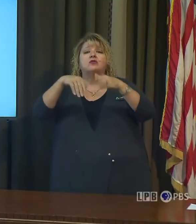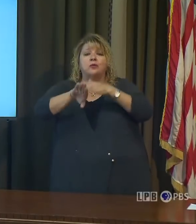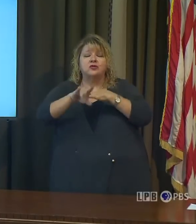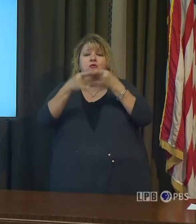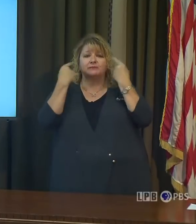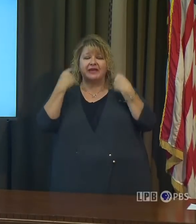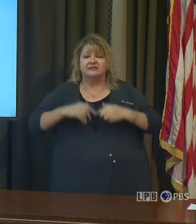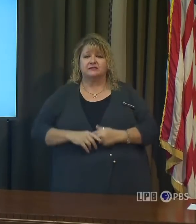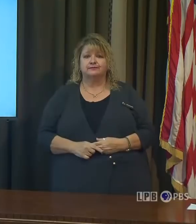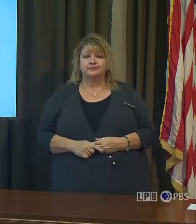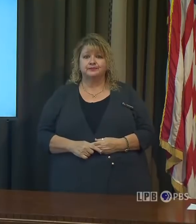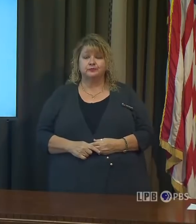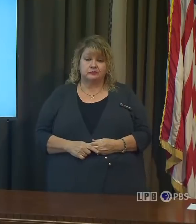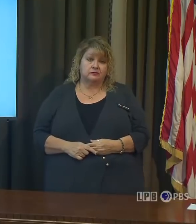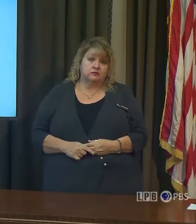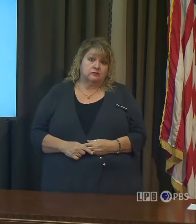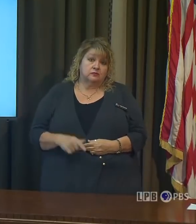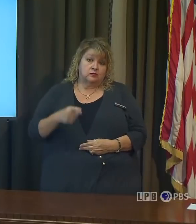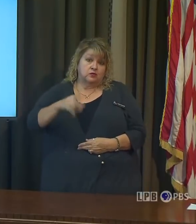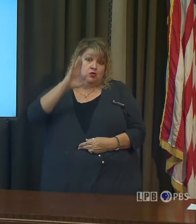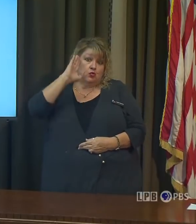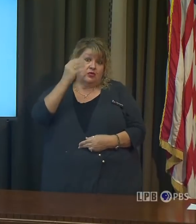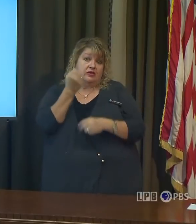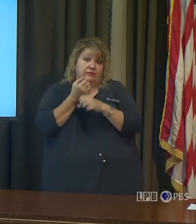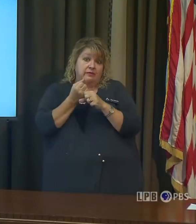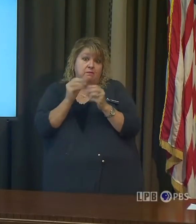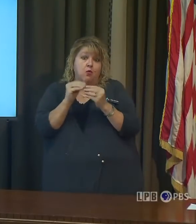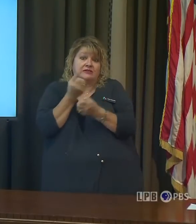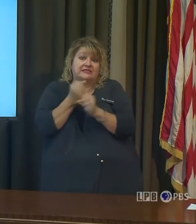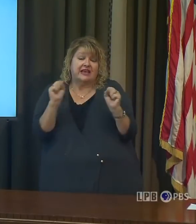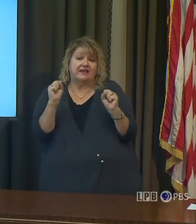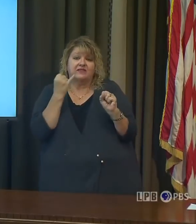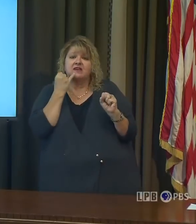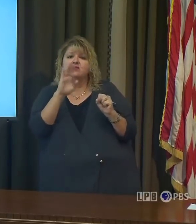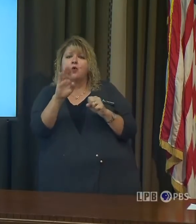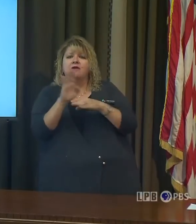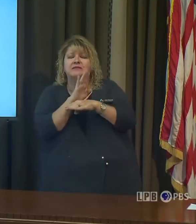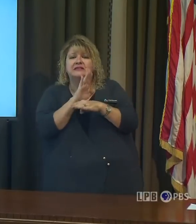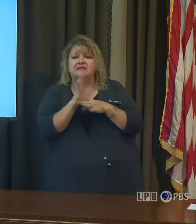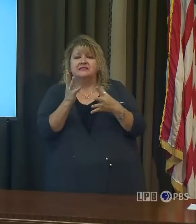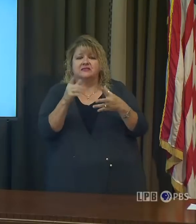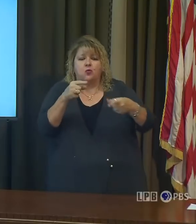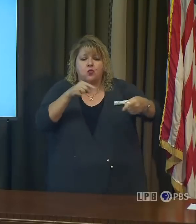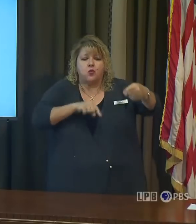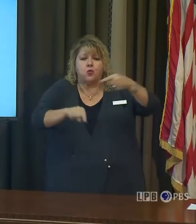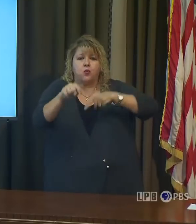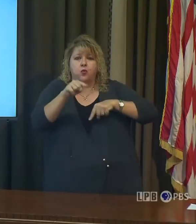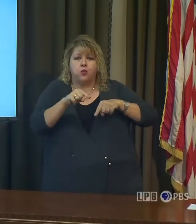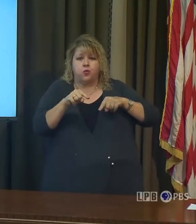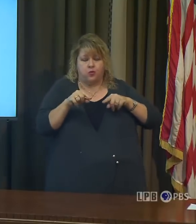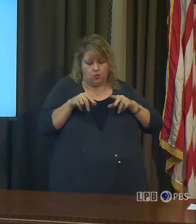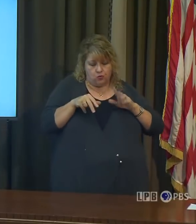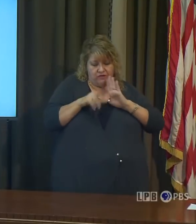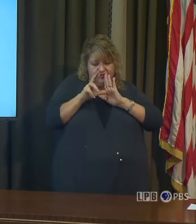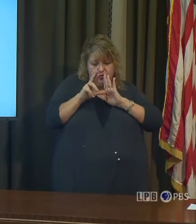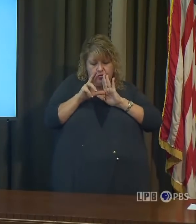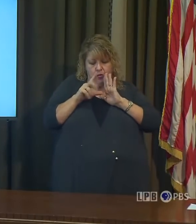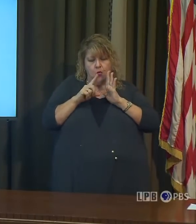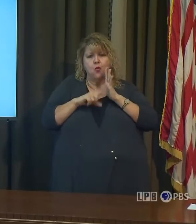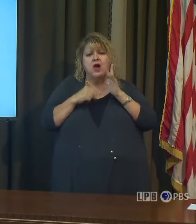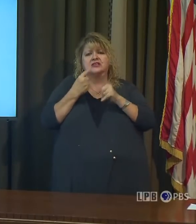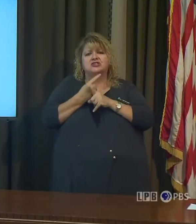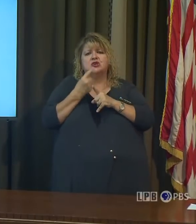You will be safer if your business takes time right now to review appropriate